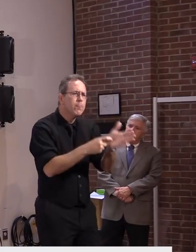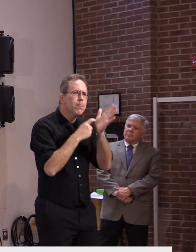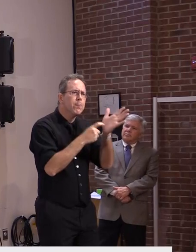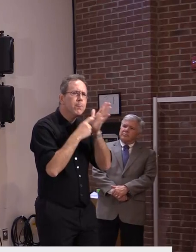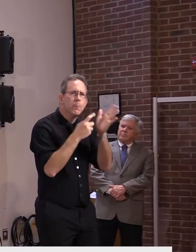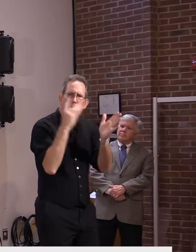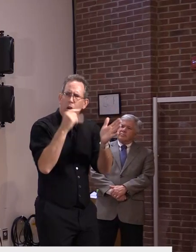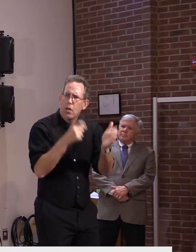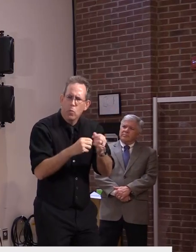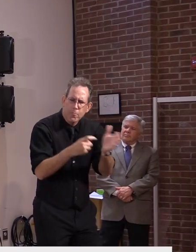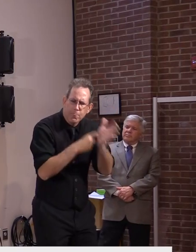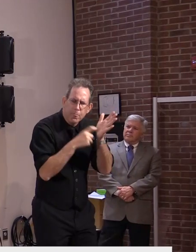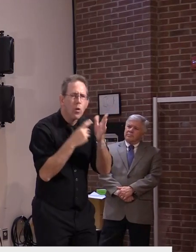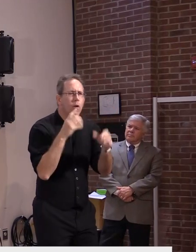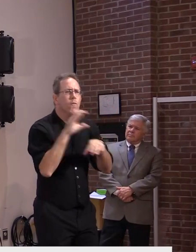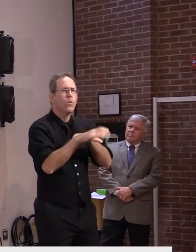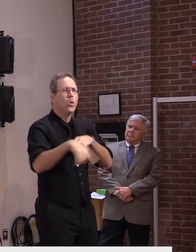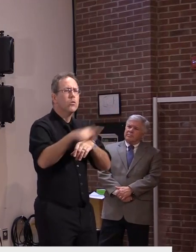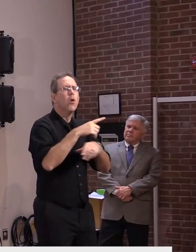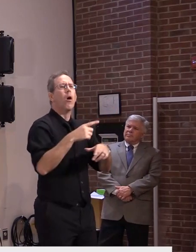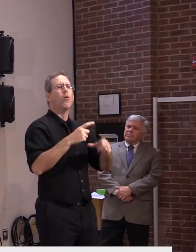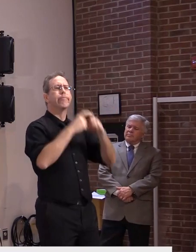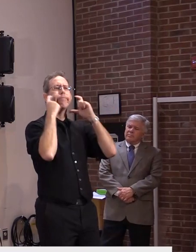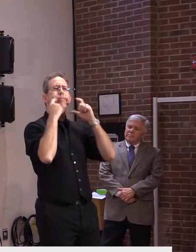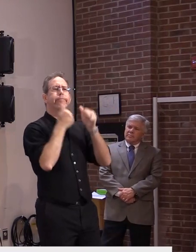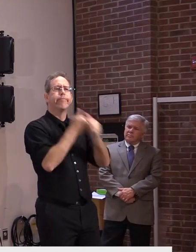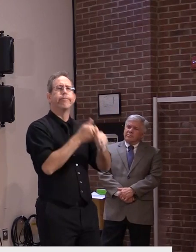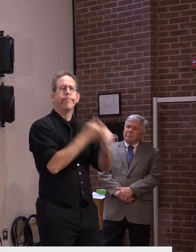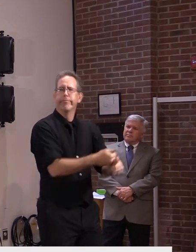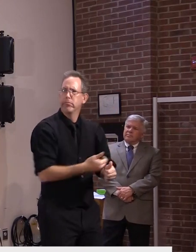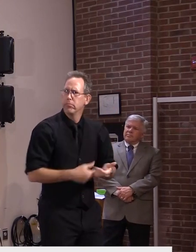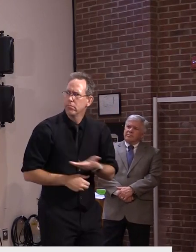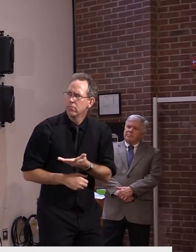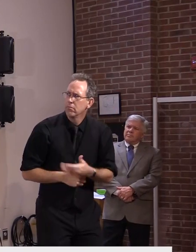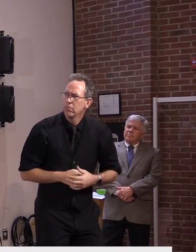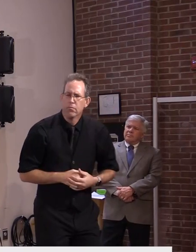Vermont? You know, that's a real challenging question at this point in the pandemic.